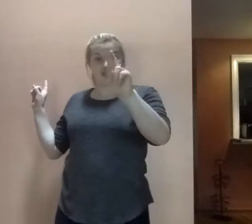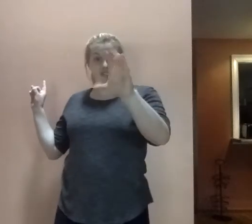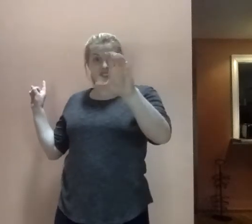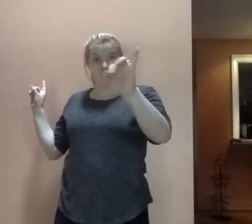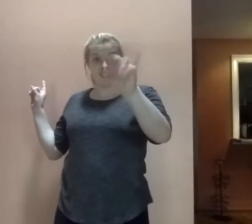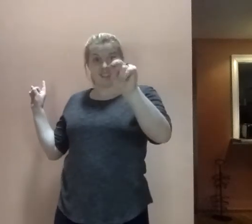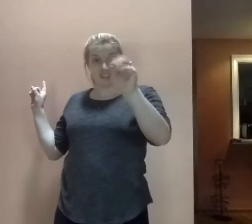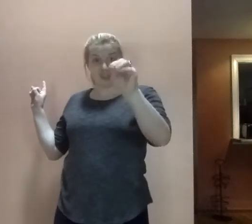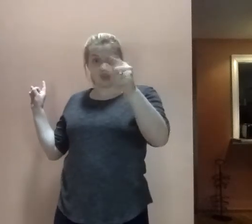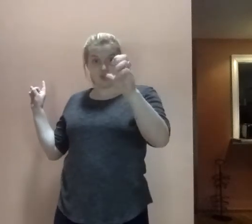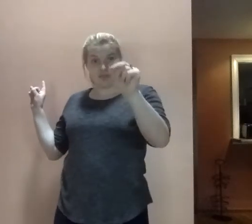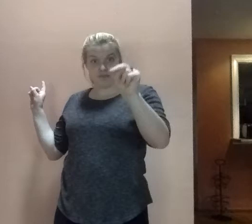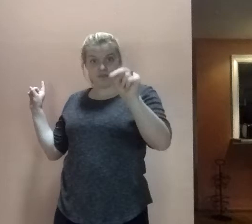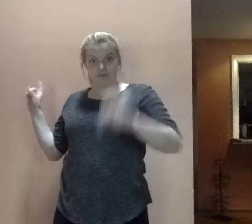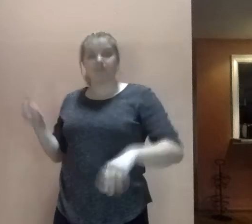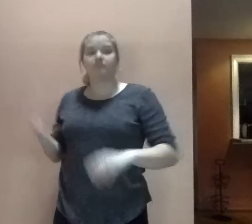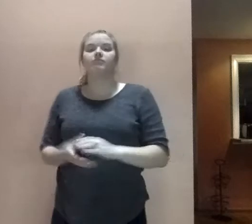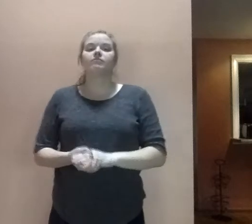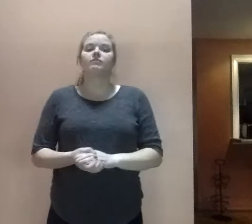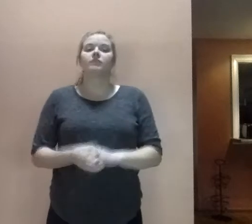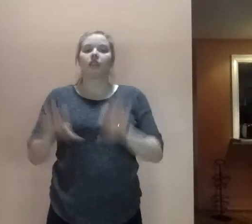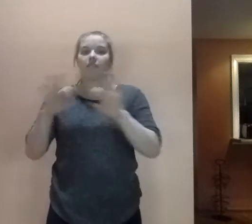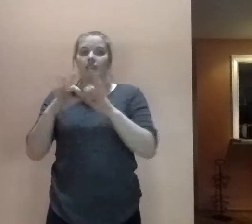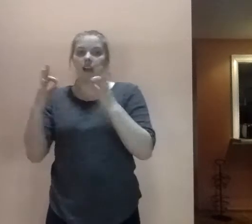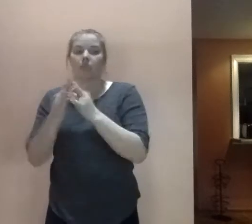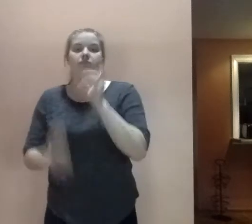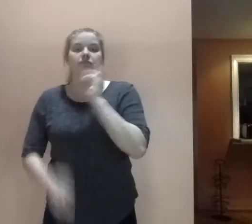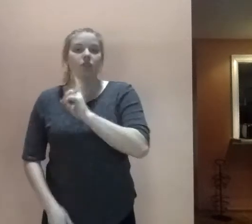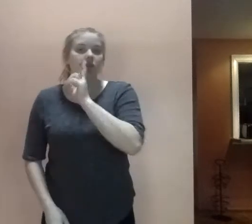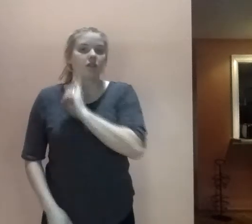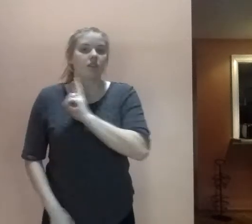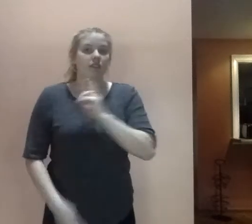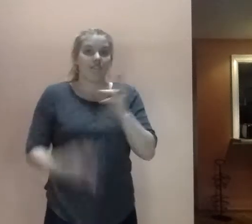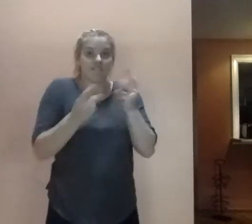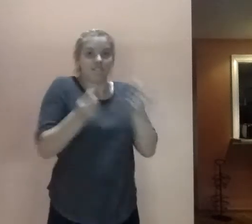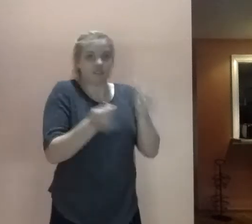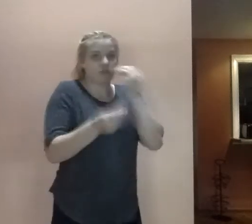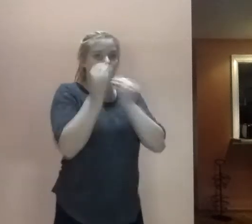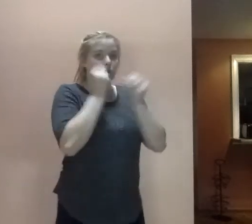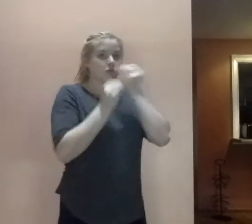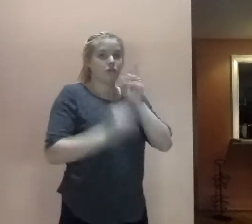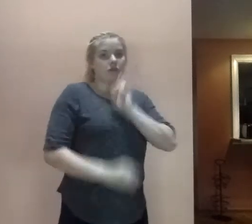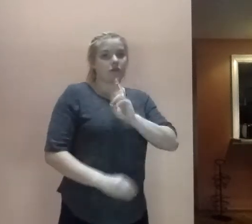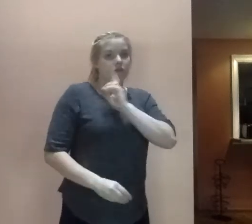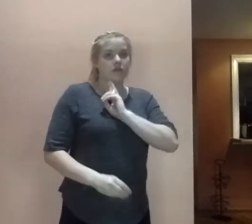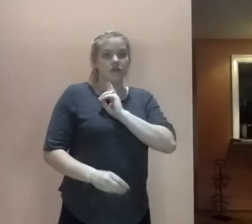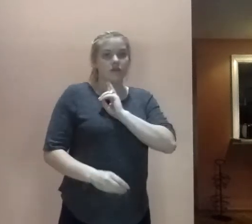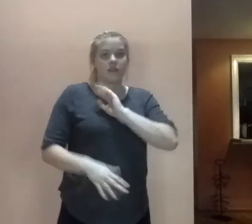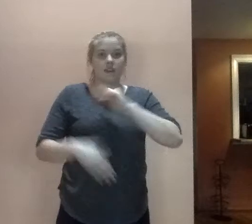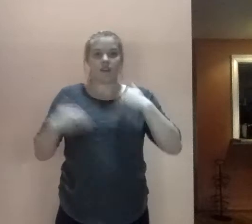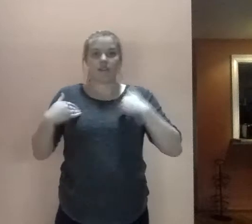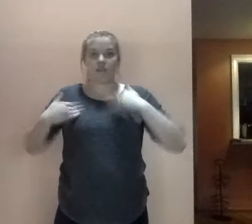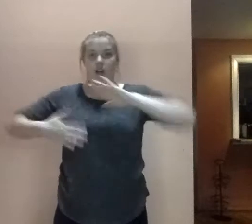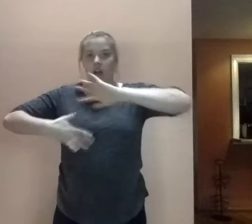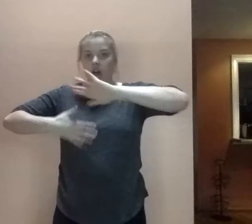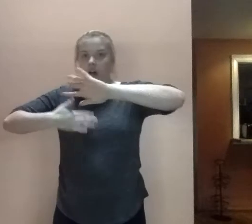into fast food and family restaurants. Not only were there carcinogens in every single restaurant, but we found them in every single chicken